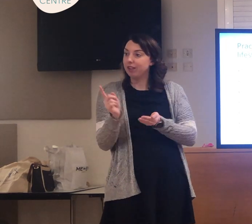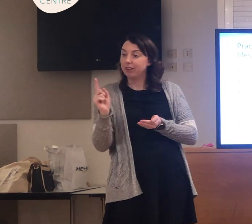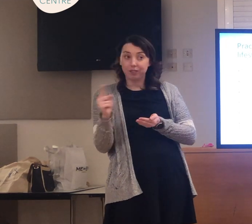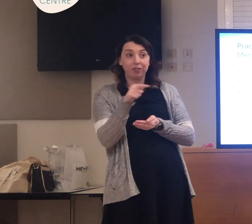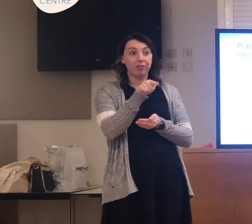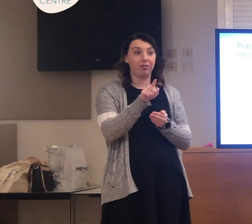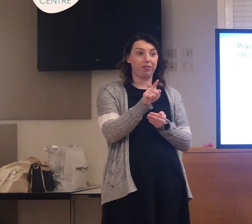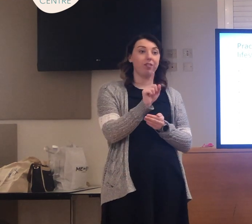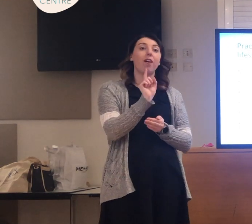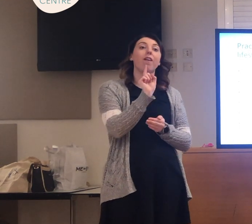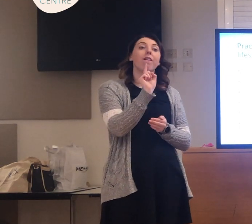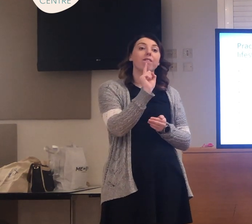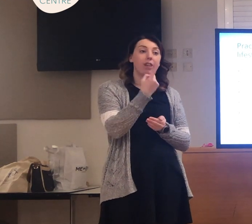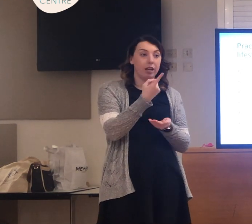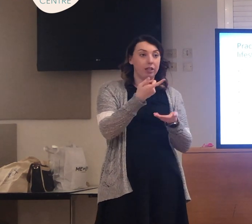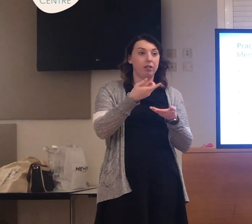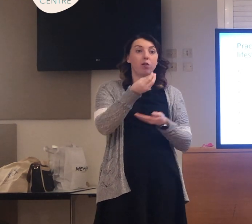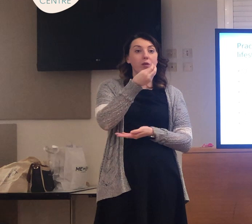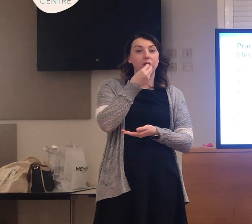So this is your first helping.